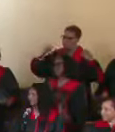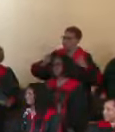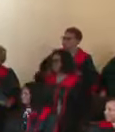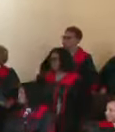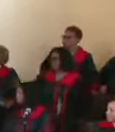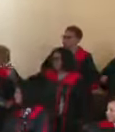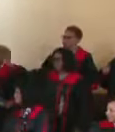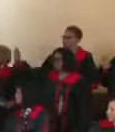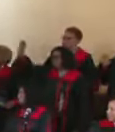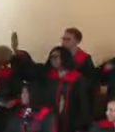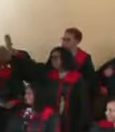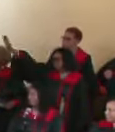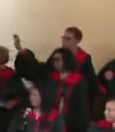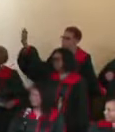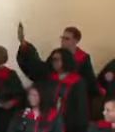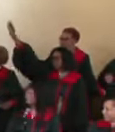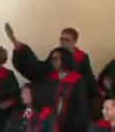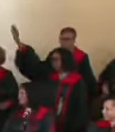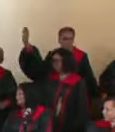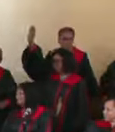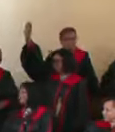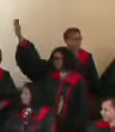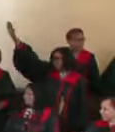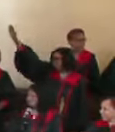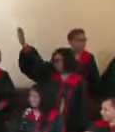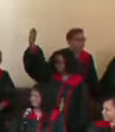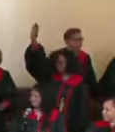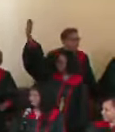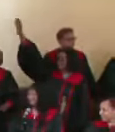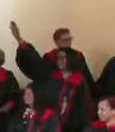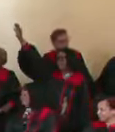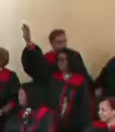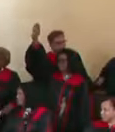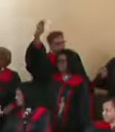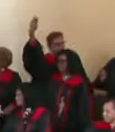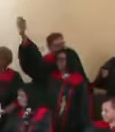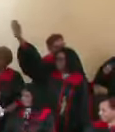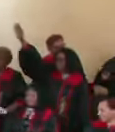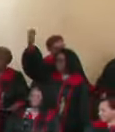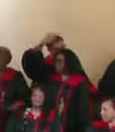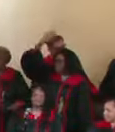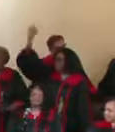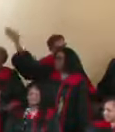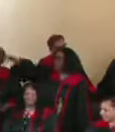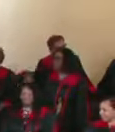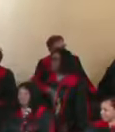I wonder what I have done